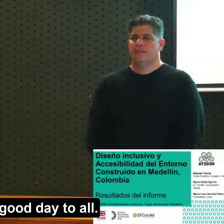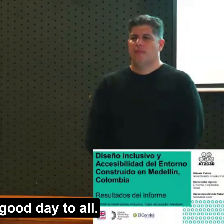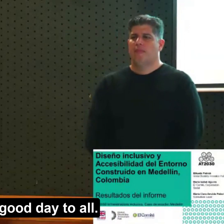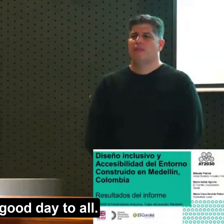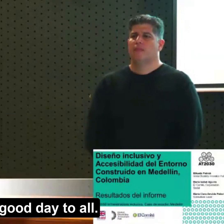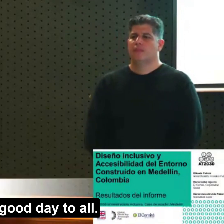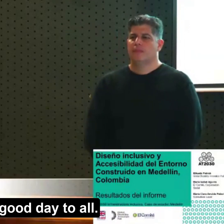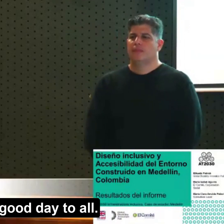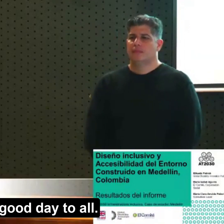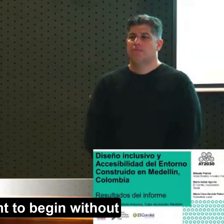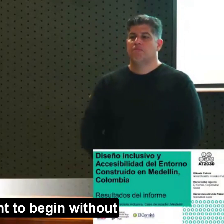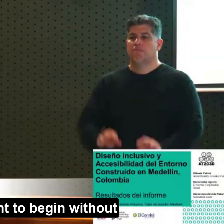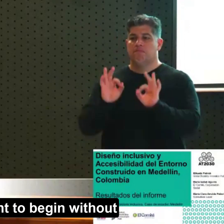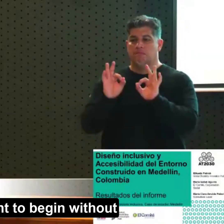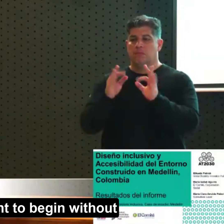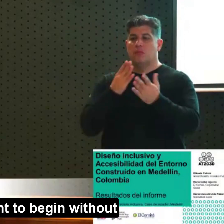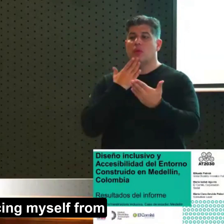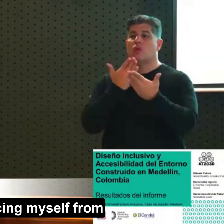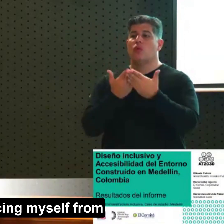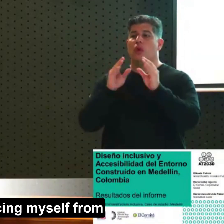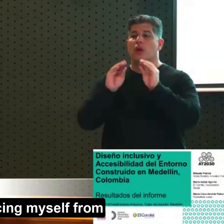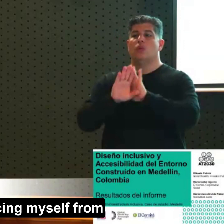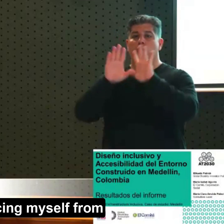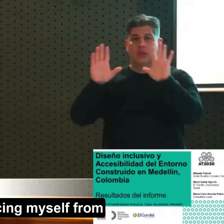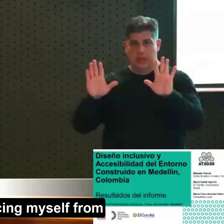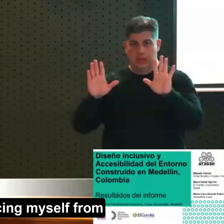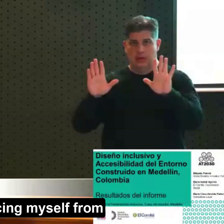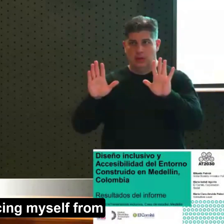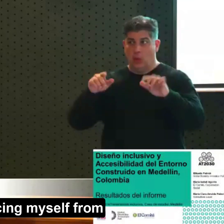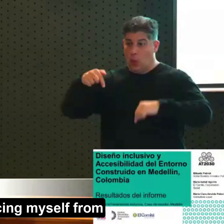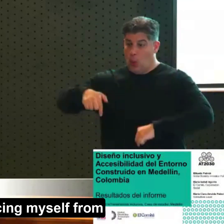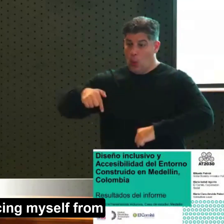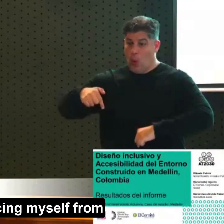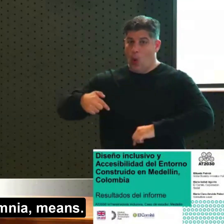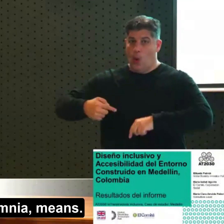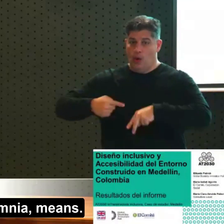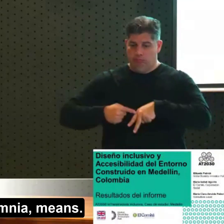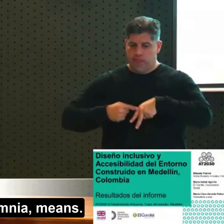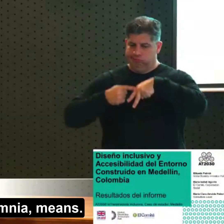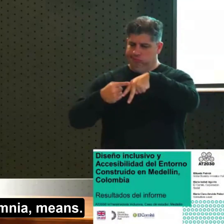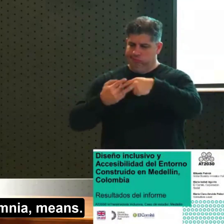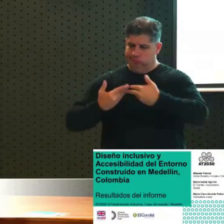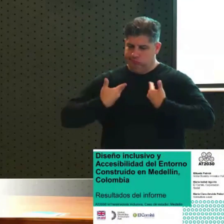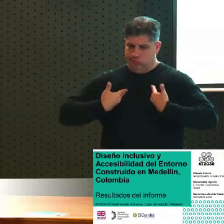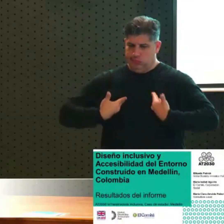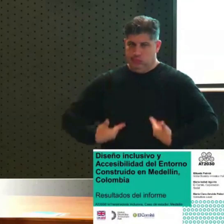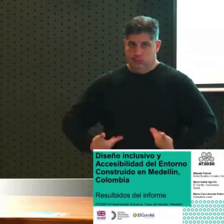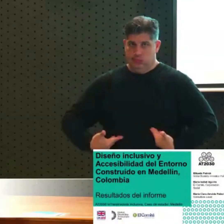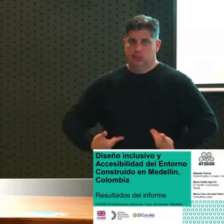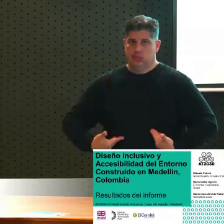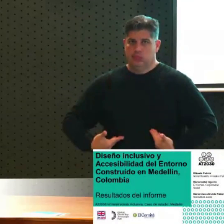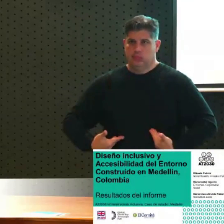A very good day to all. I don't want to begin without introducing myself. From Insignia means